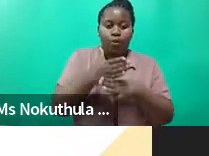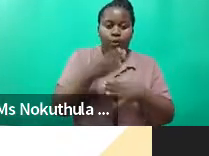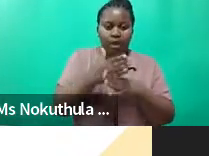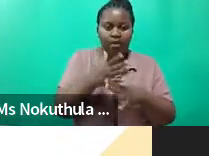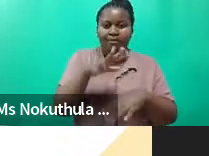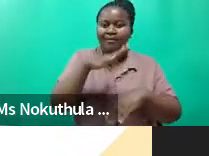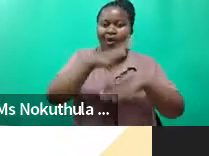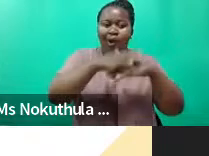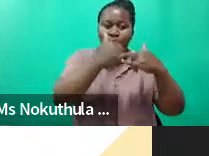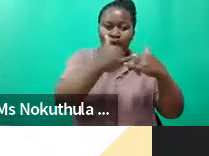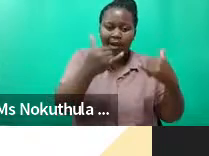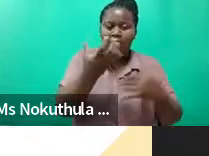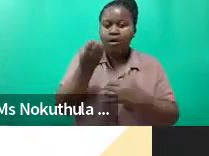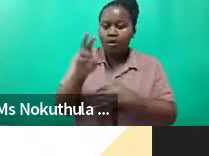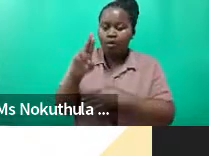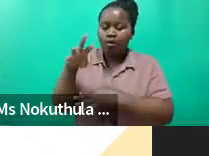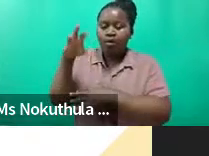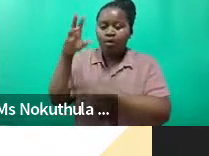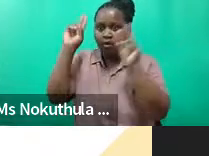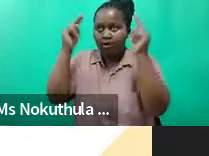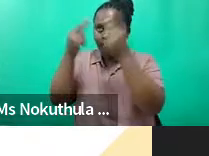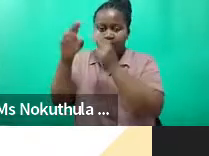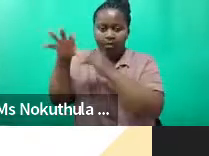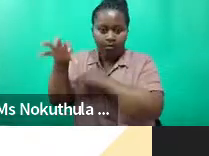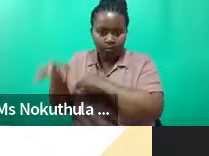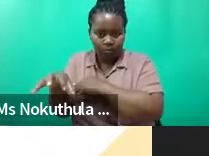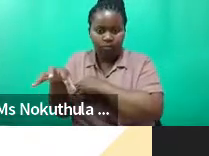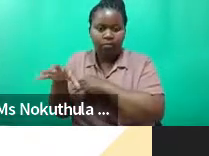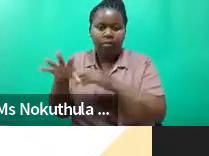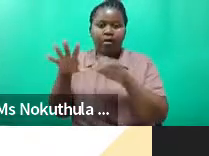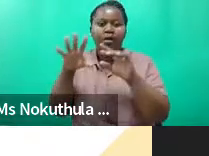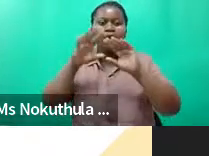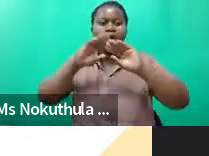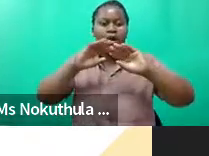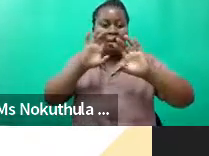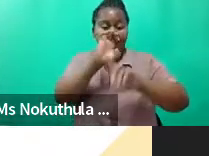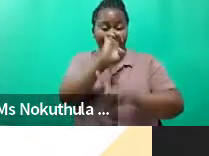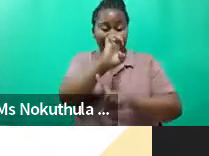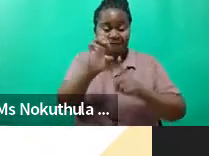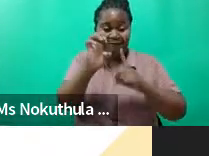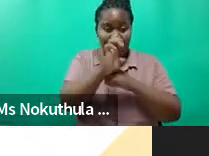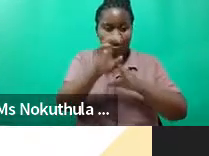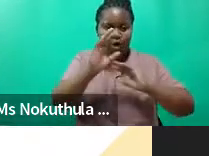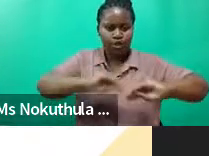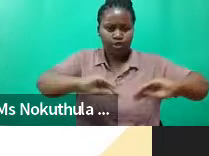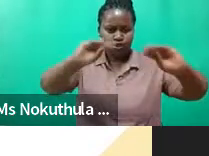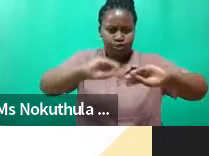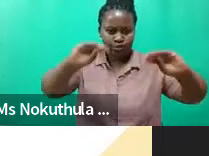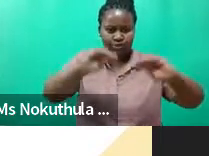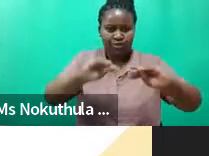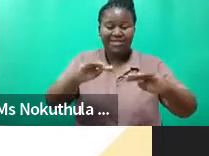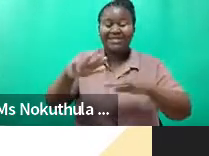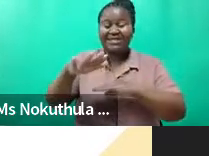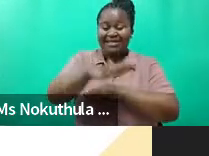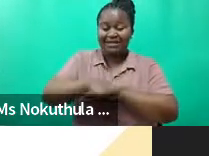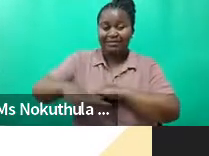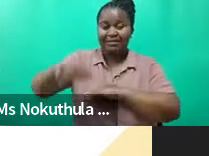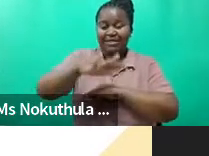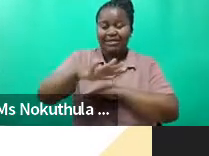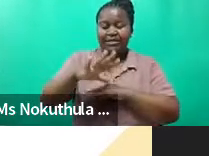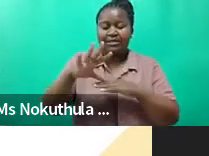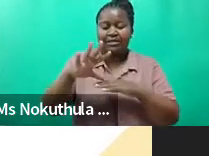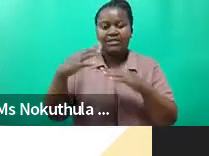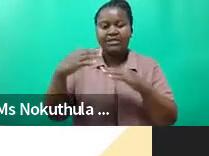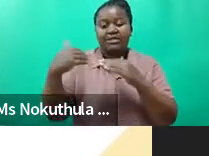on our campuses, the environment in which we work and teach, those do not have spaces that are safe for decompression.